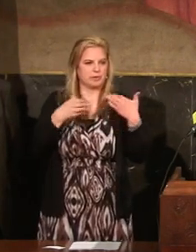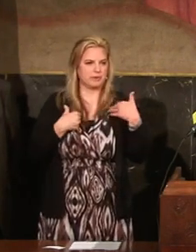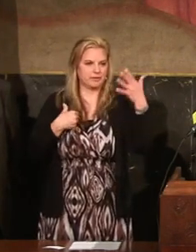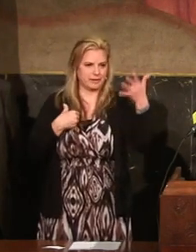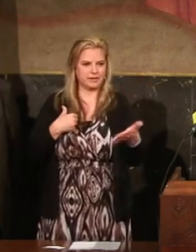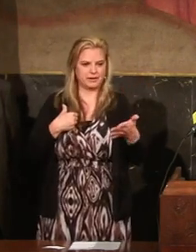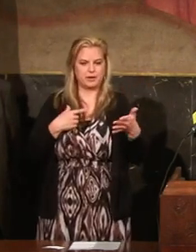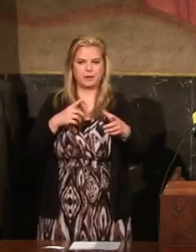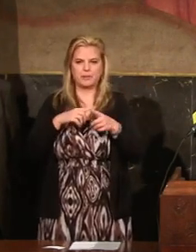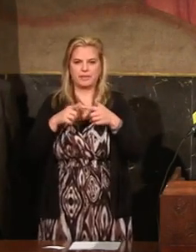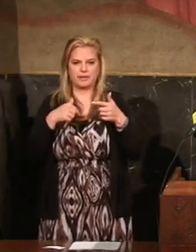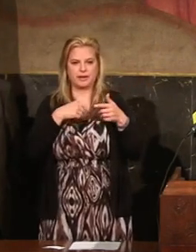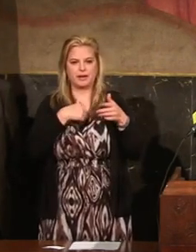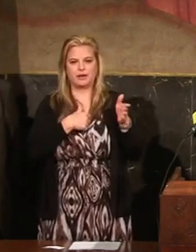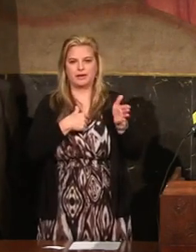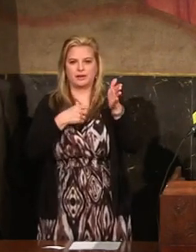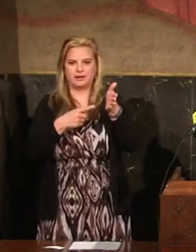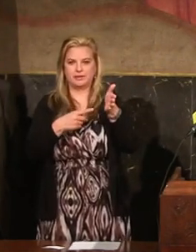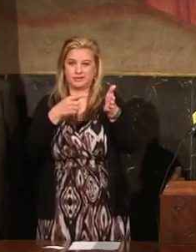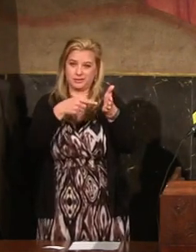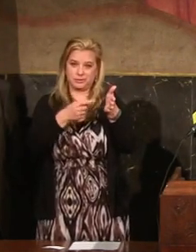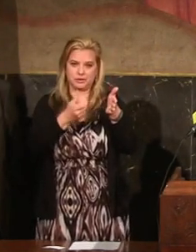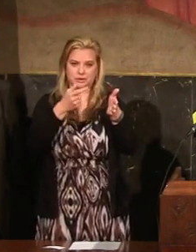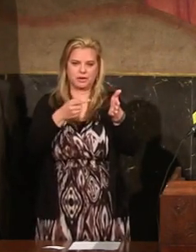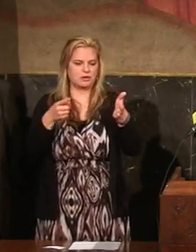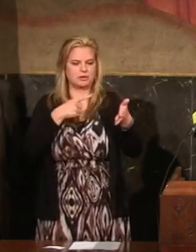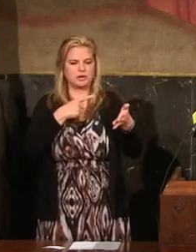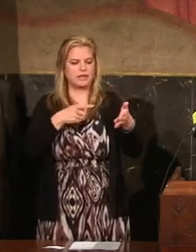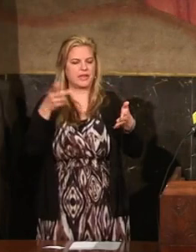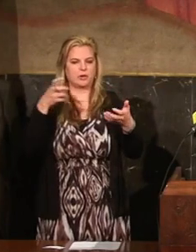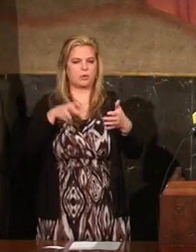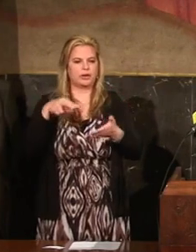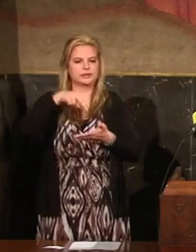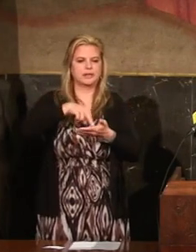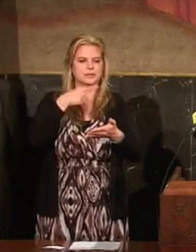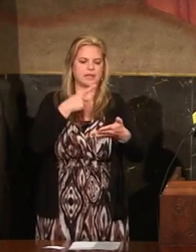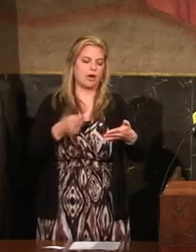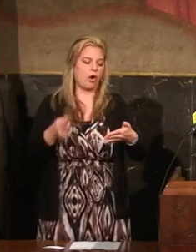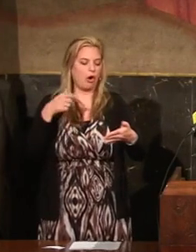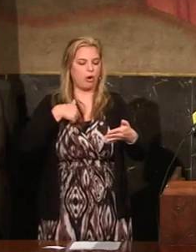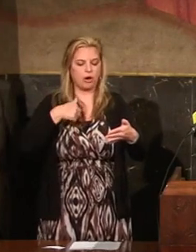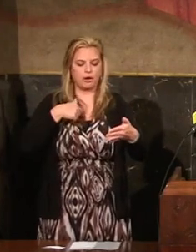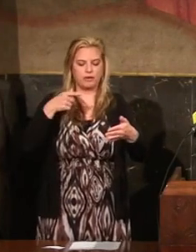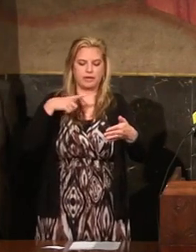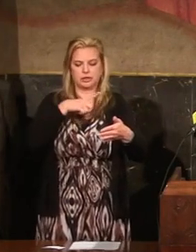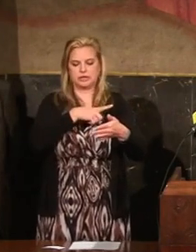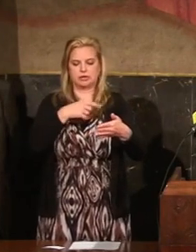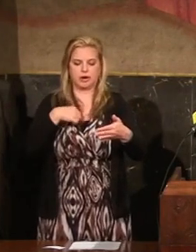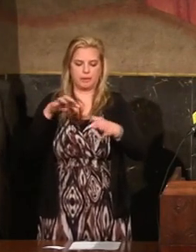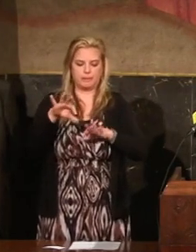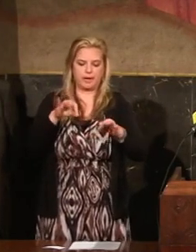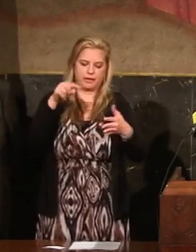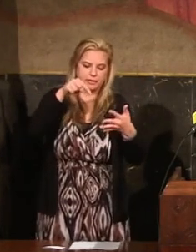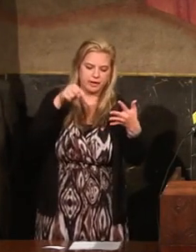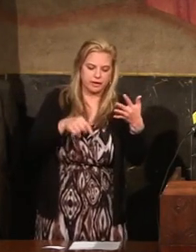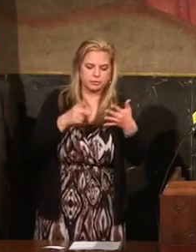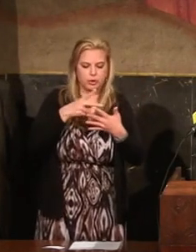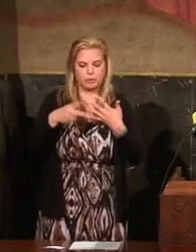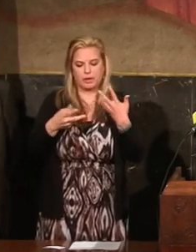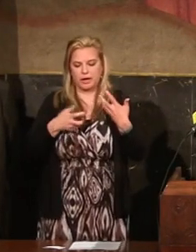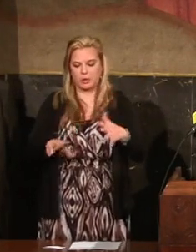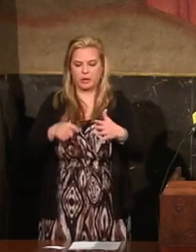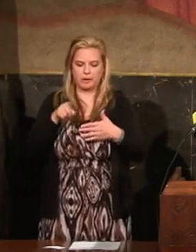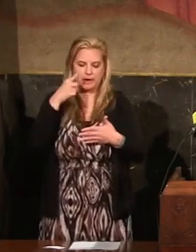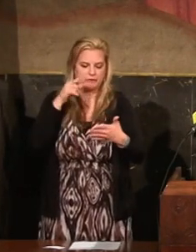the other hand, they don't want to take a stand and have the courage to say, well, here's where I would cut, Secretary. These are the programs we don't want to pay for. So